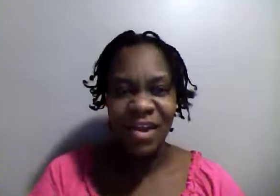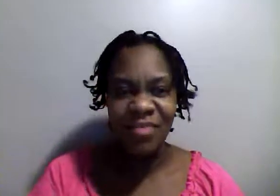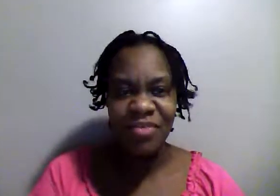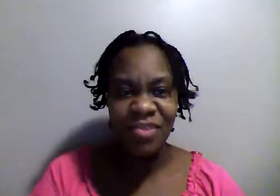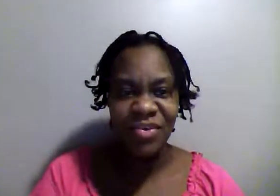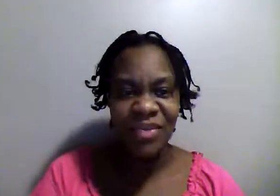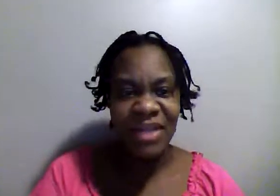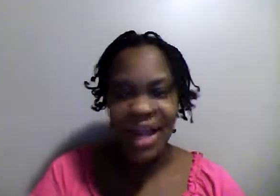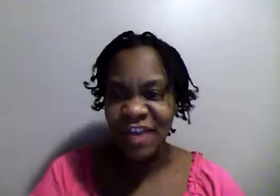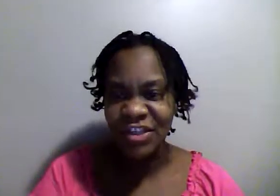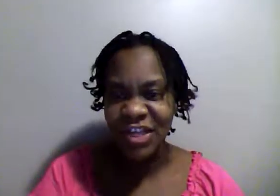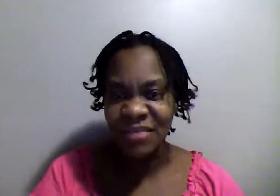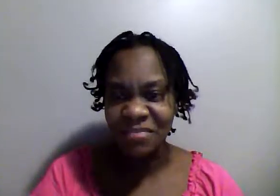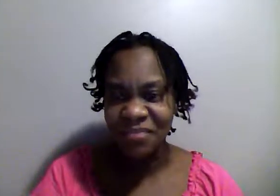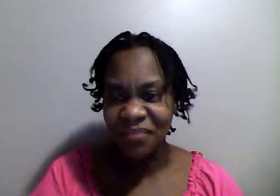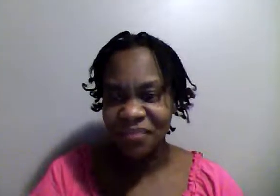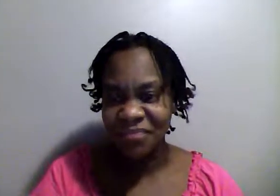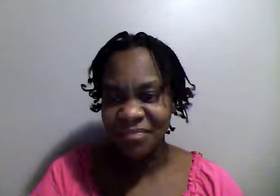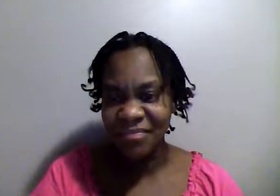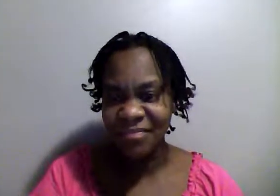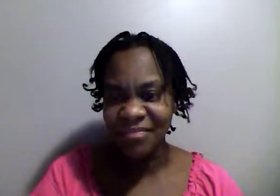to reduce the nitrogen.